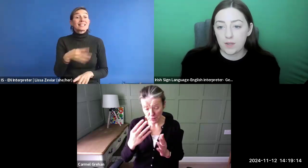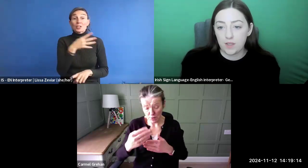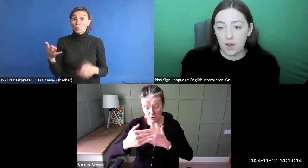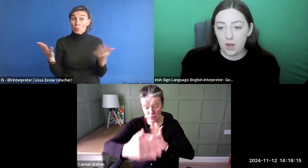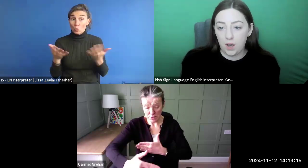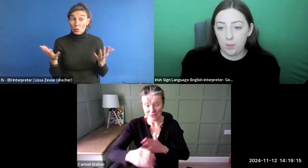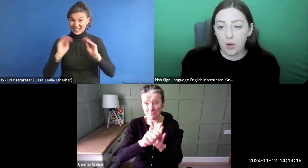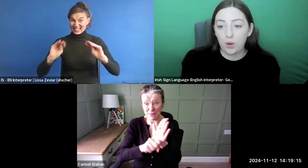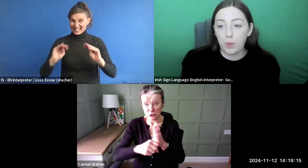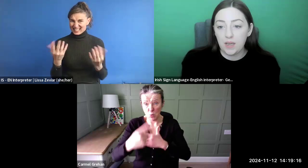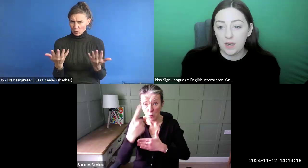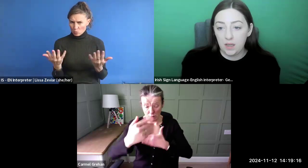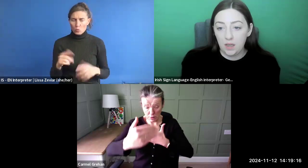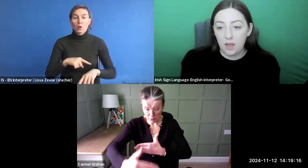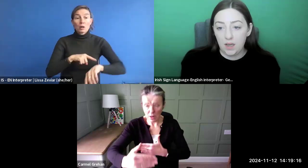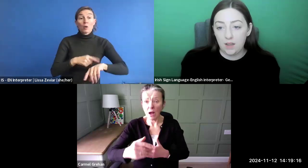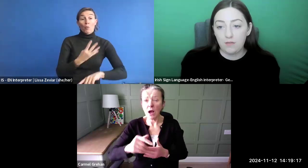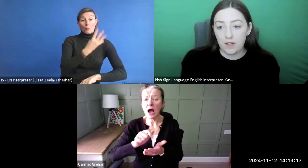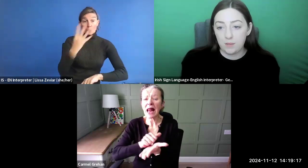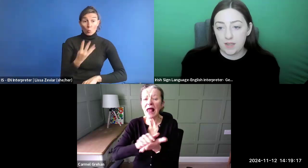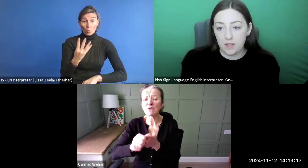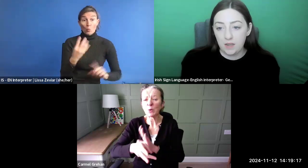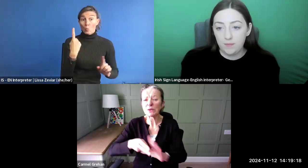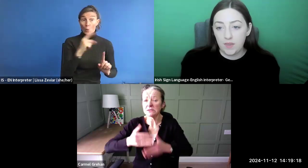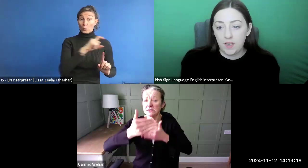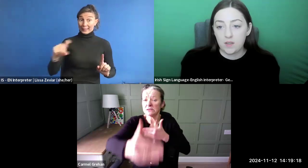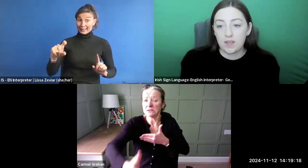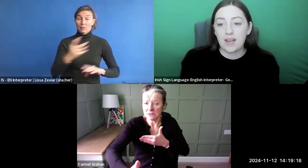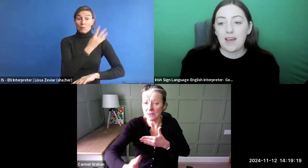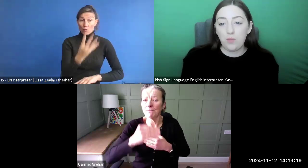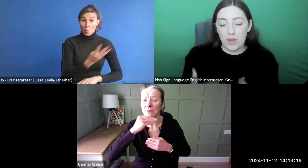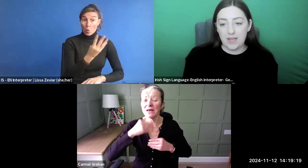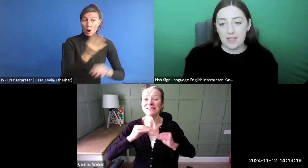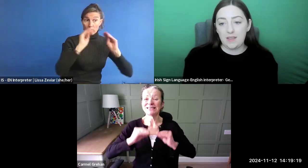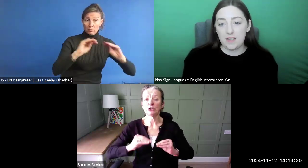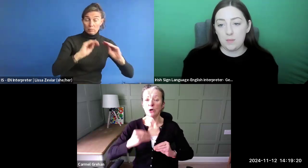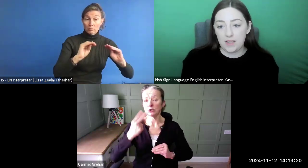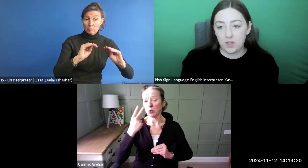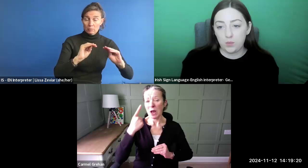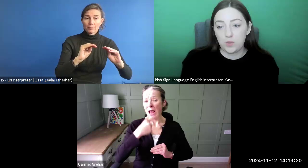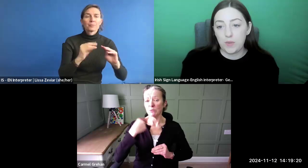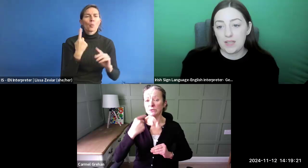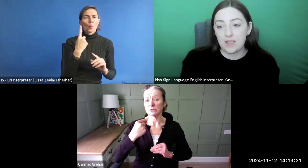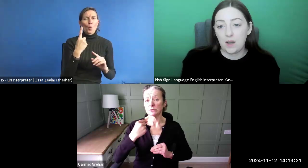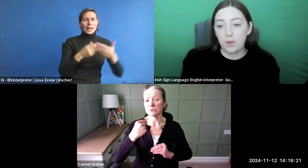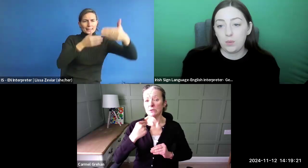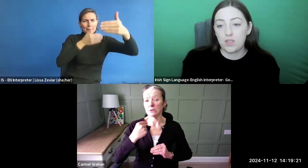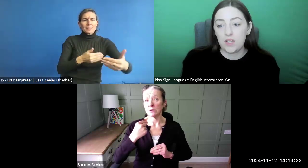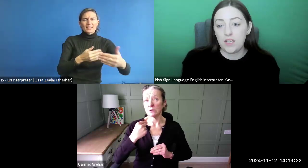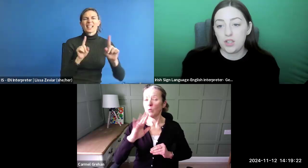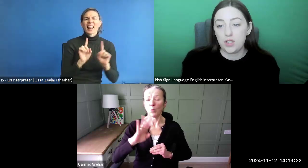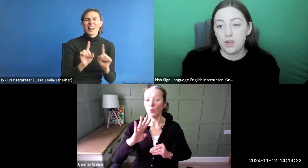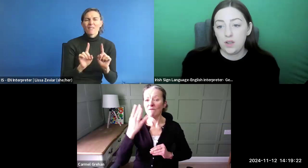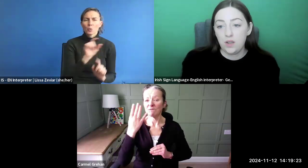4 hours per week in the first semester. So there's 11 weeks in the semester, which means that we